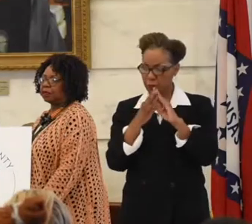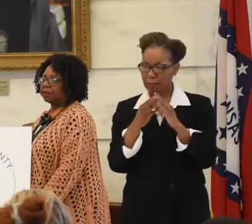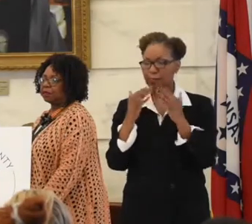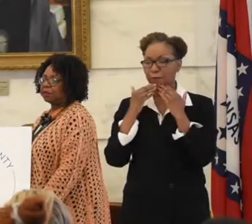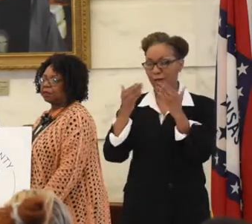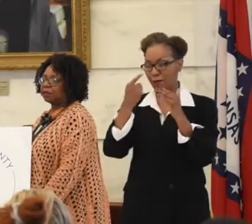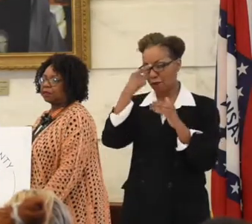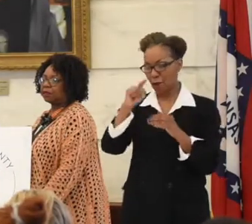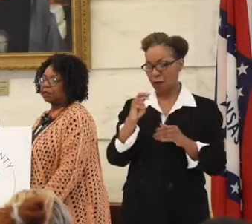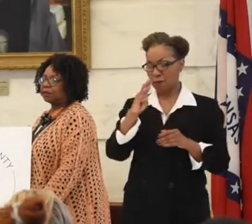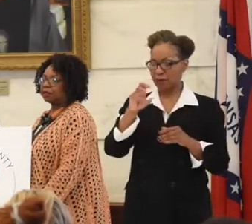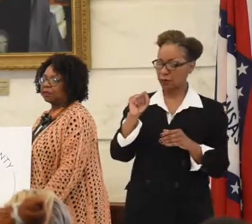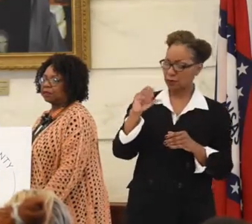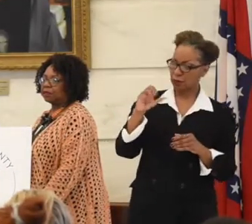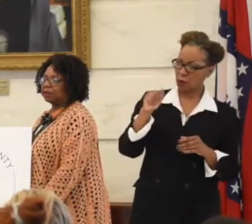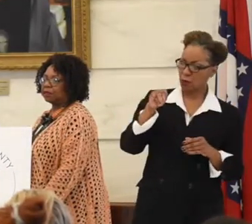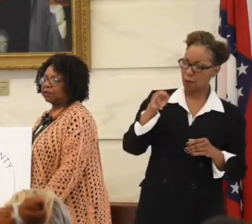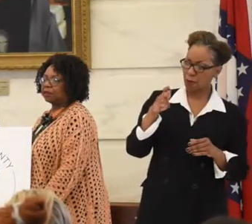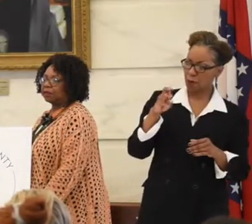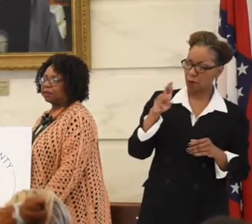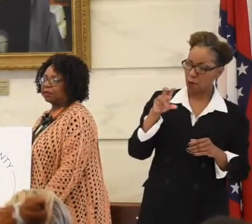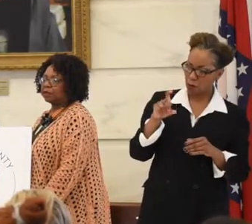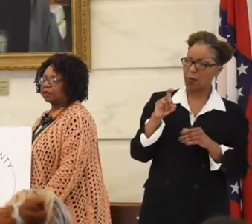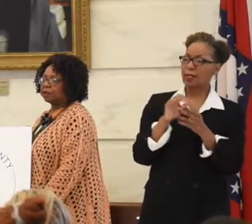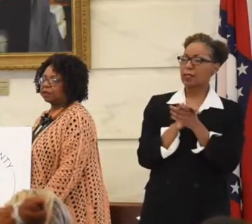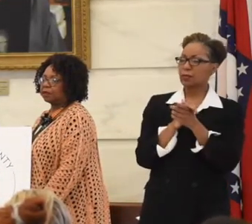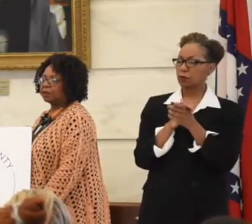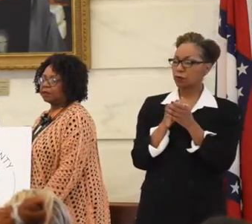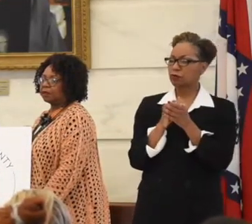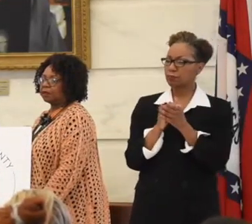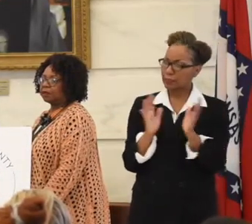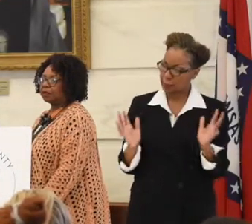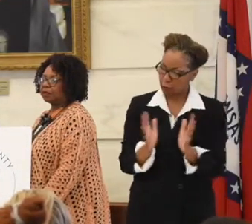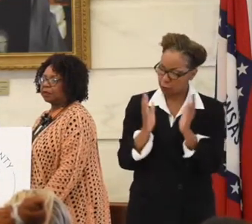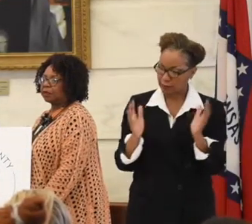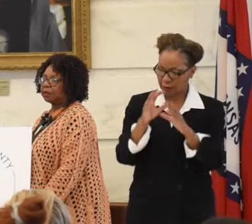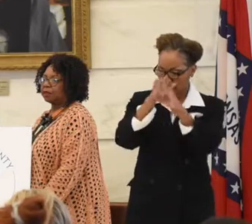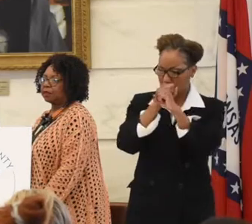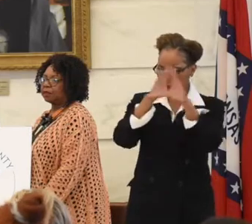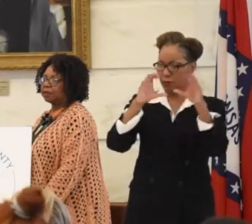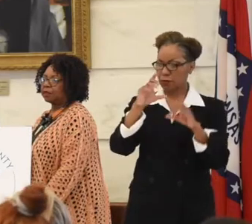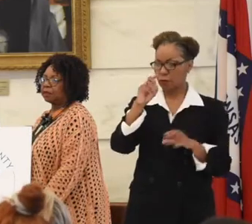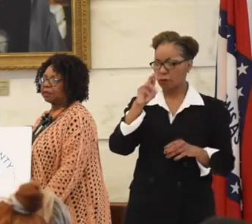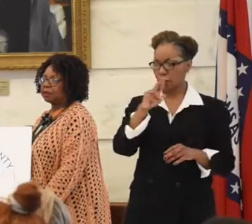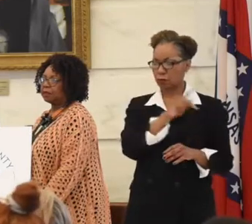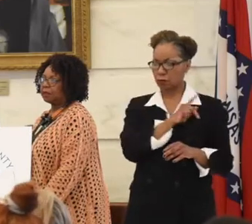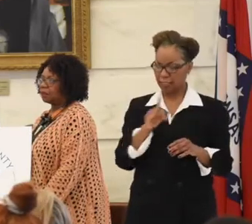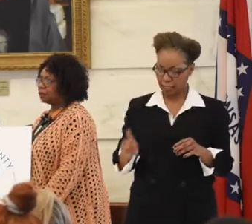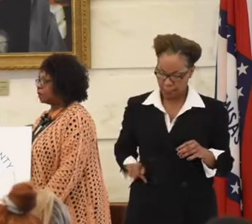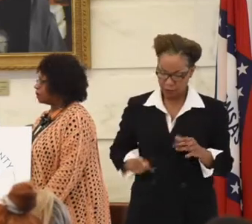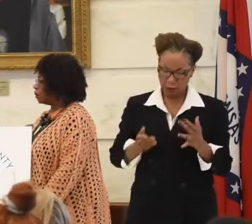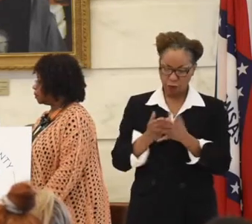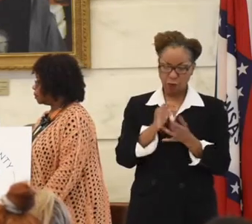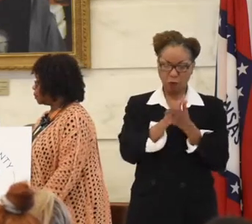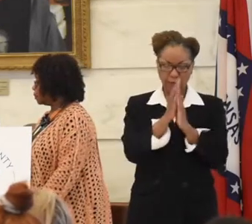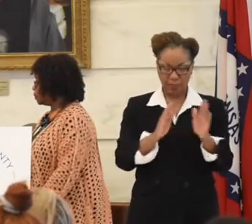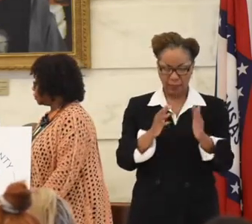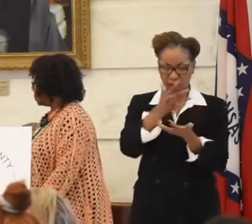grateful for Mr. Scarborough's effort to promote the vision of healing, peace, social justice, and unity.